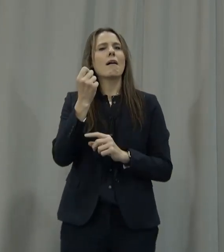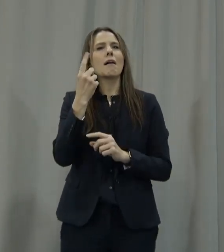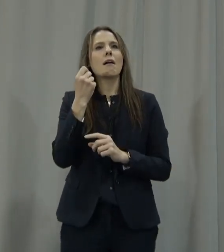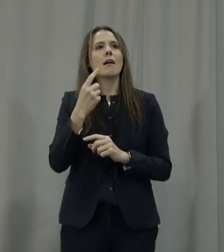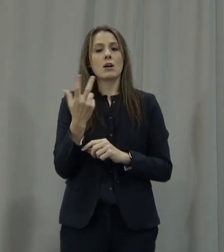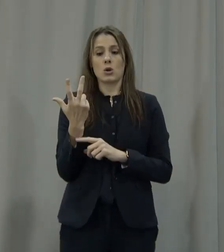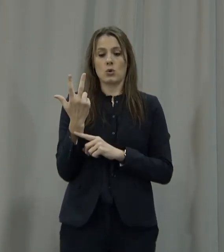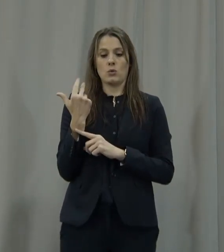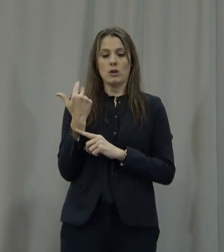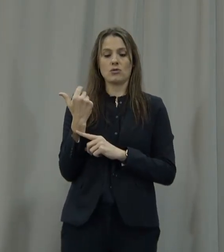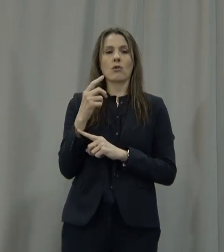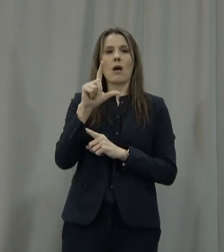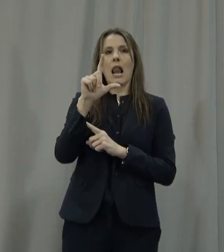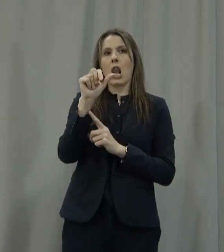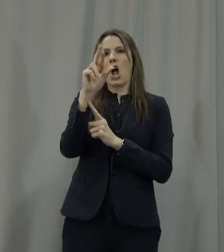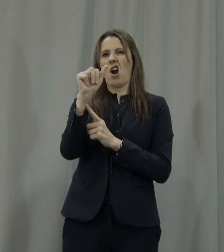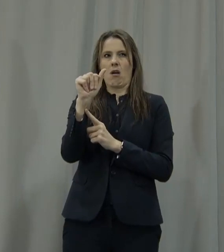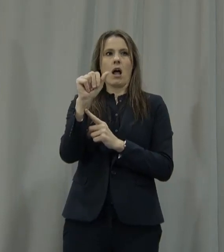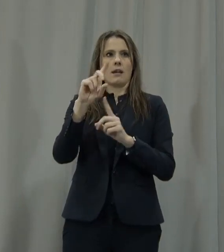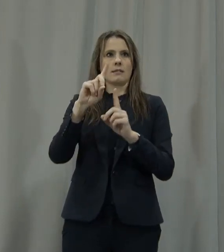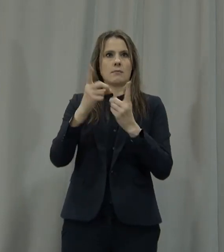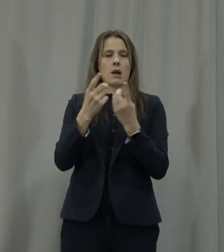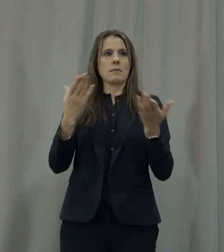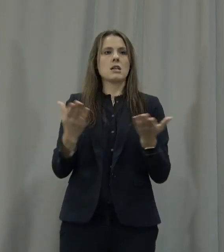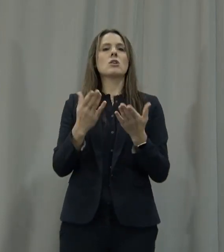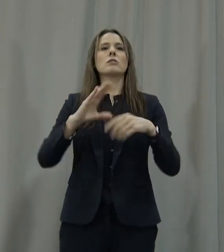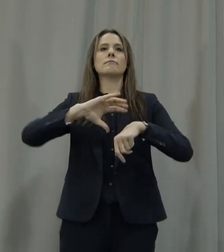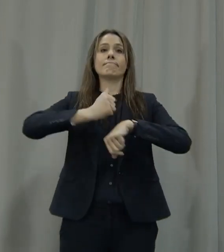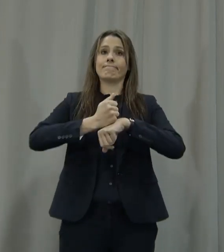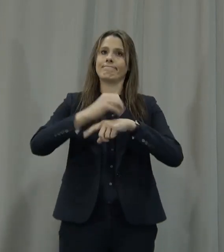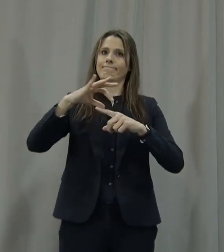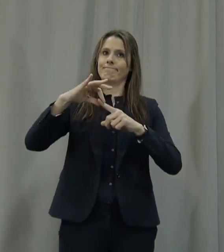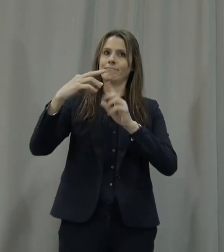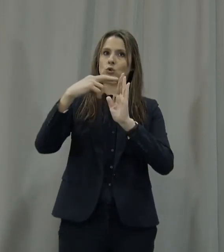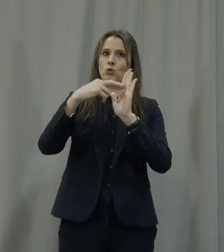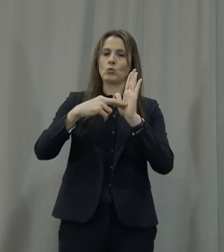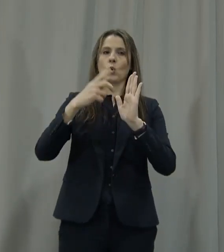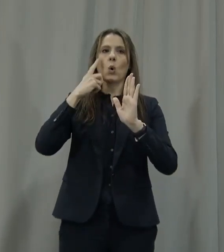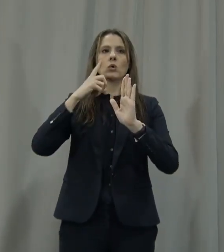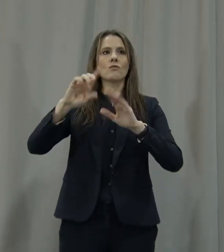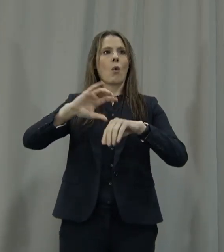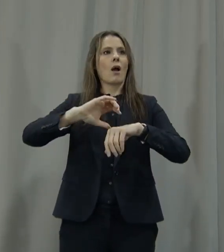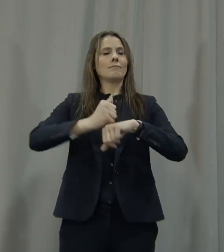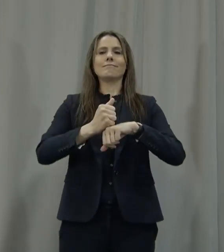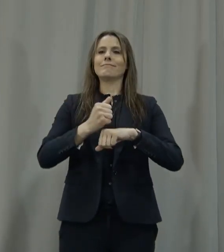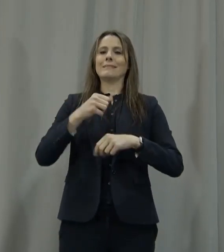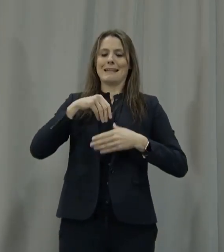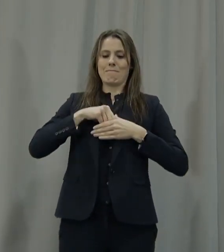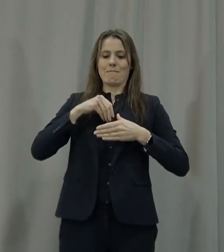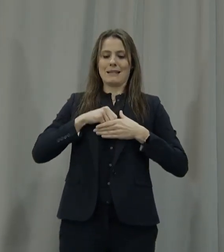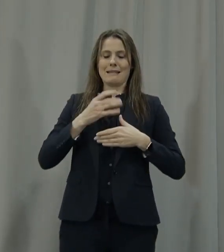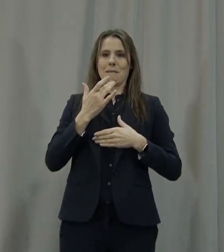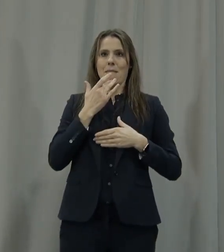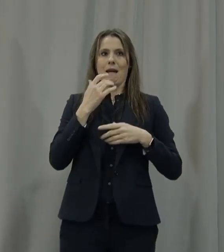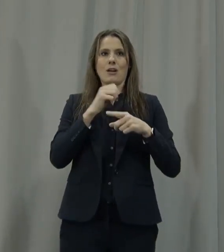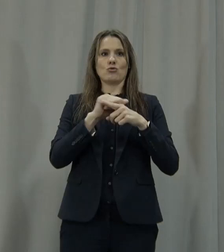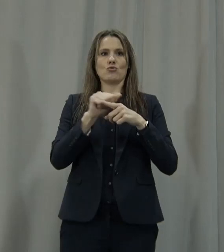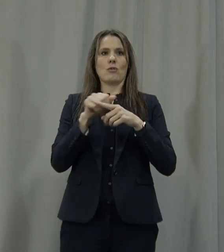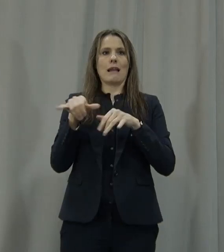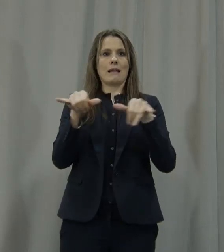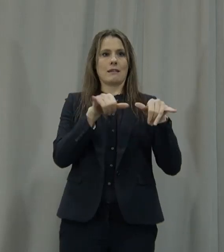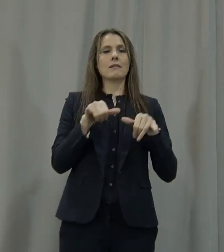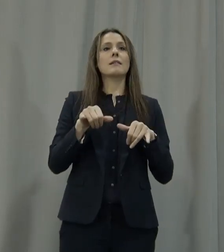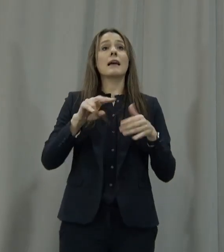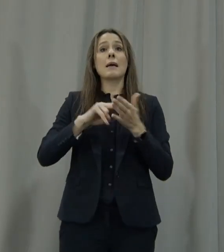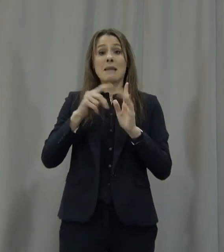Department of Licensing and Regulatory Affairs established rules for implicit bias training standards as part of the knowledge and